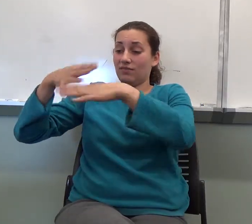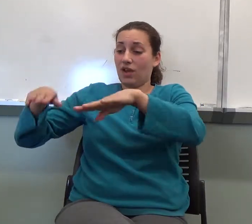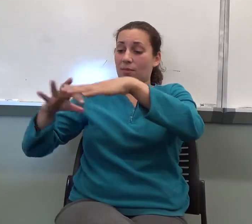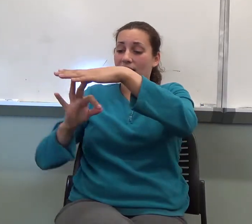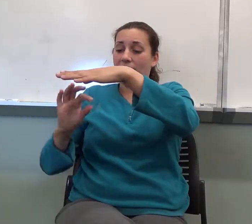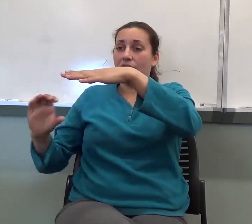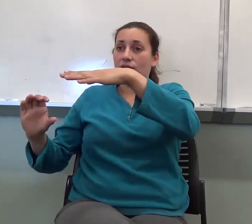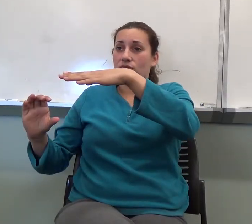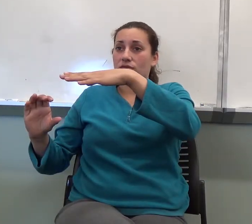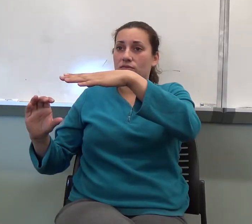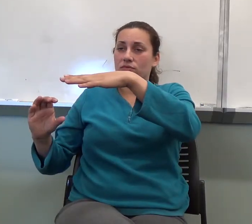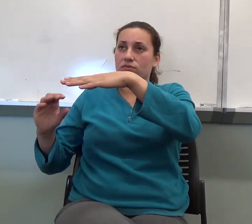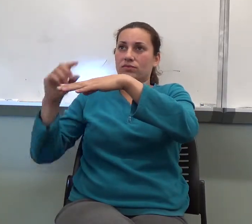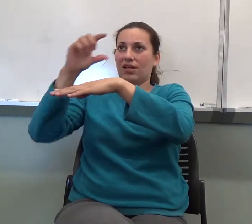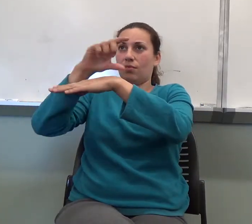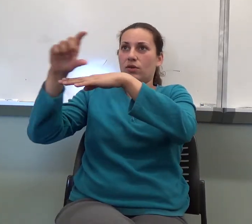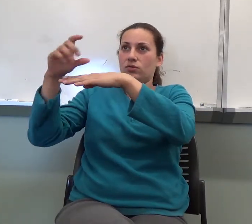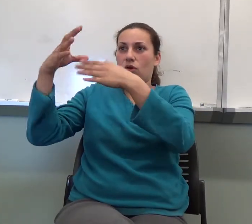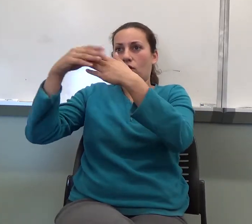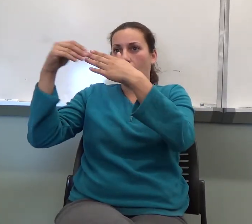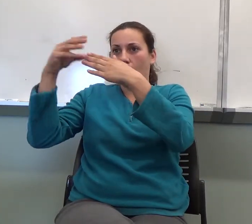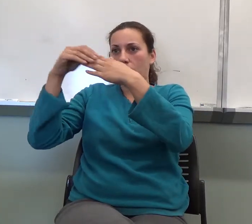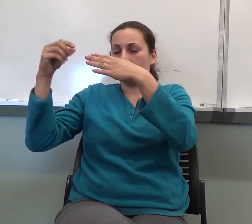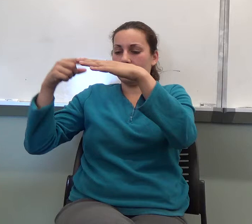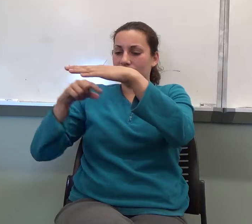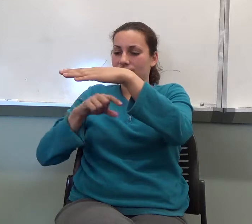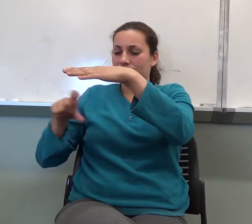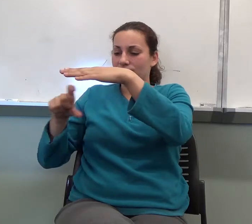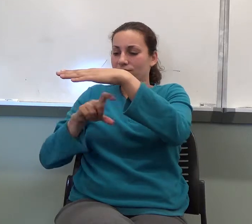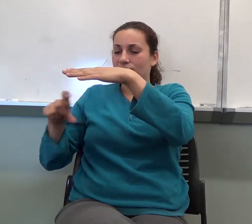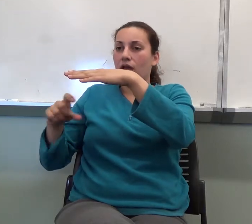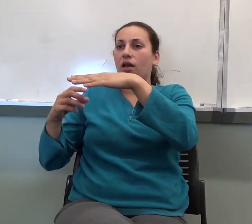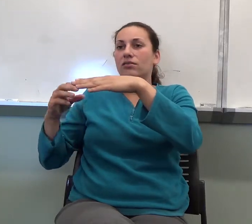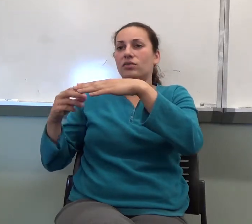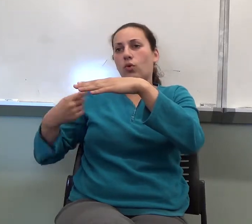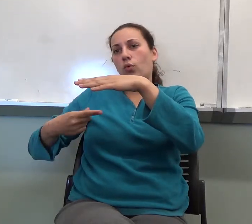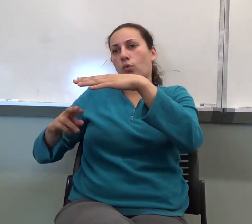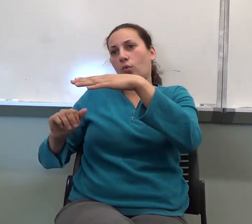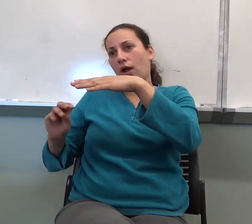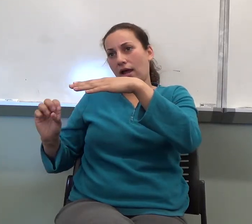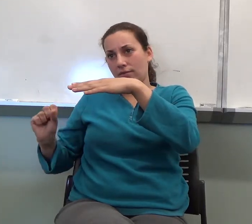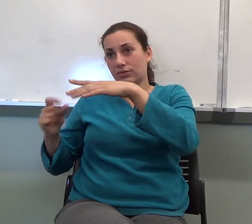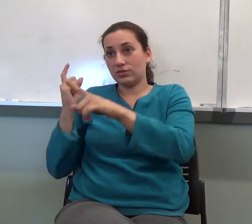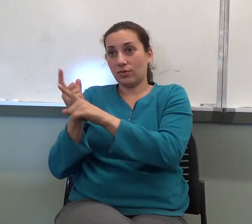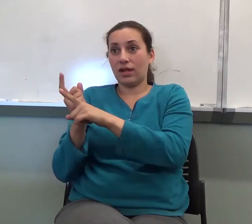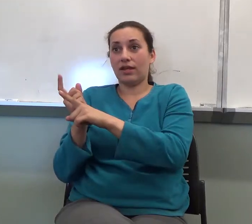up here, and this would be grams on the bottom. And we figure out what that is on the calculator.